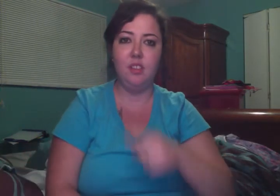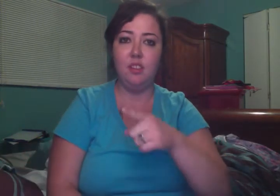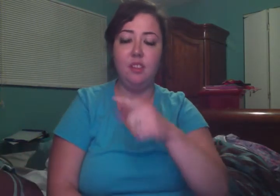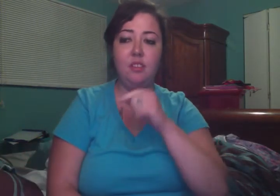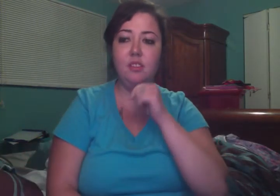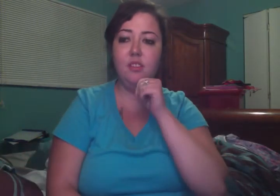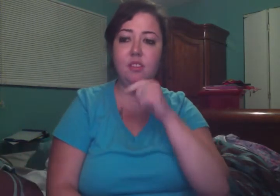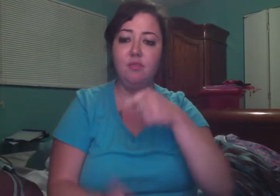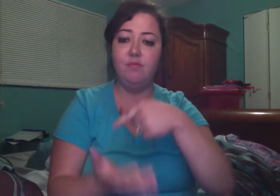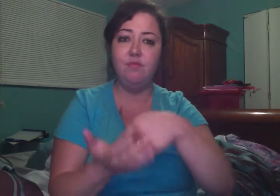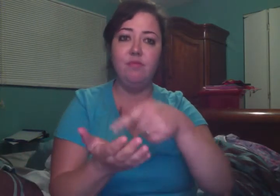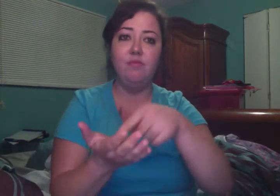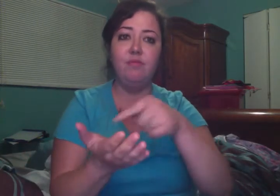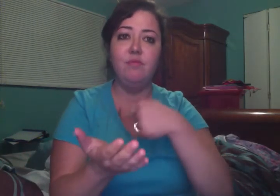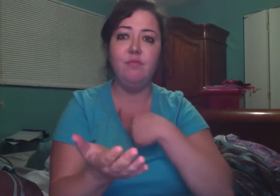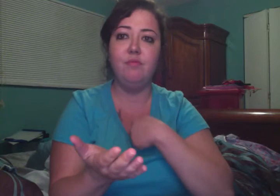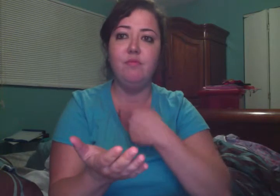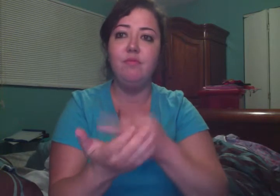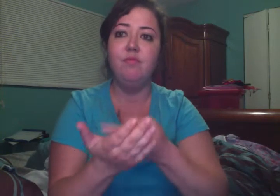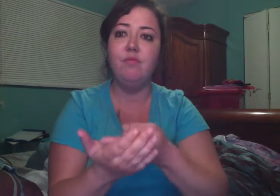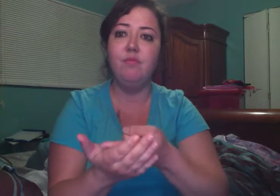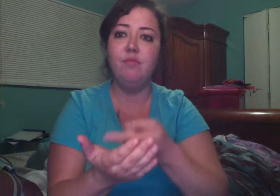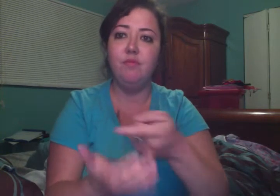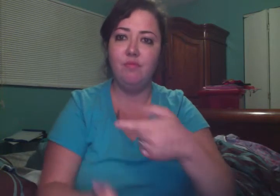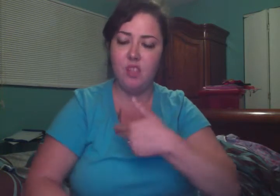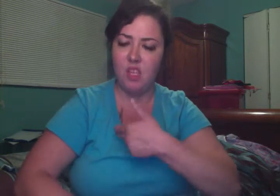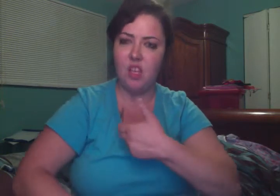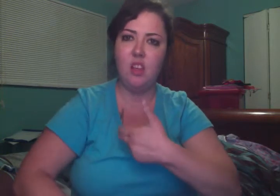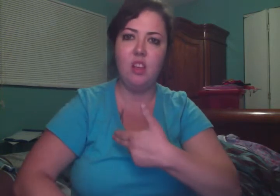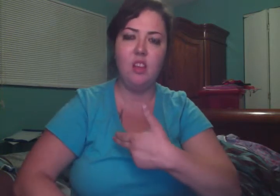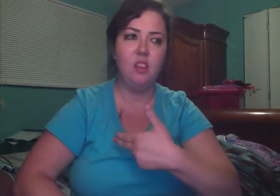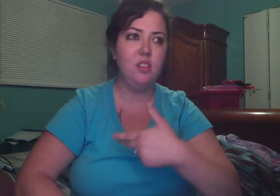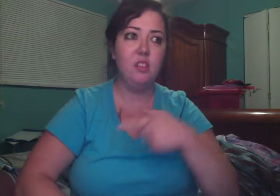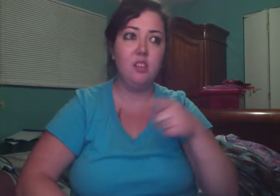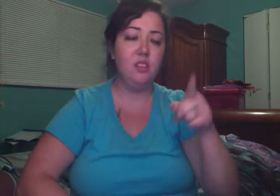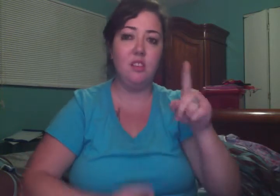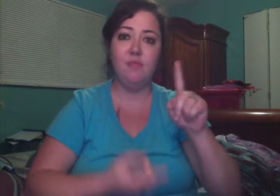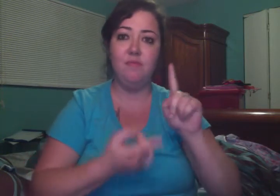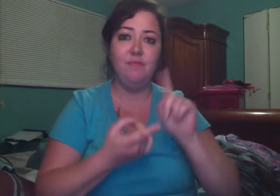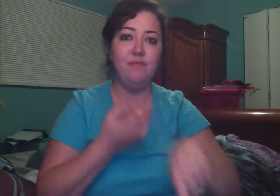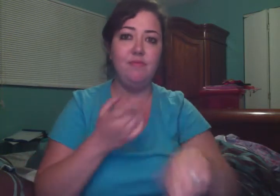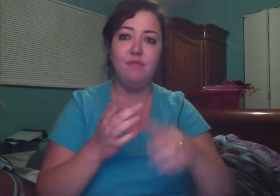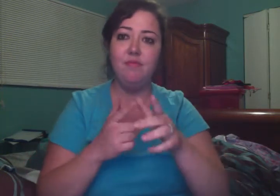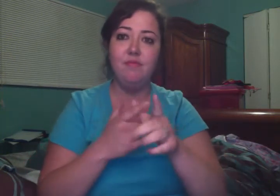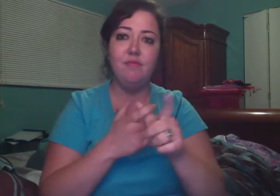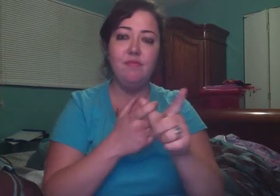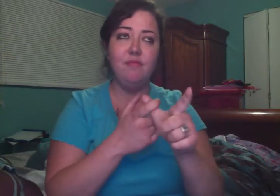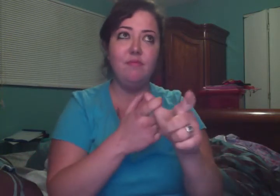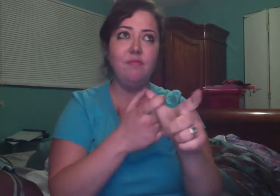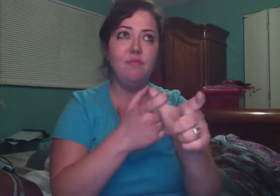'Cause he owed me money with a bullet in the chest you cannot